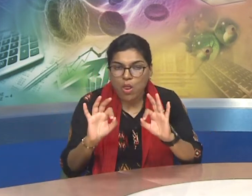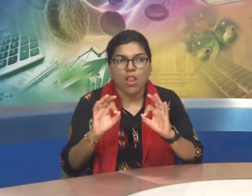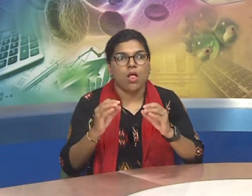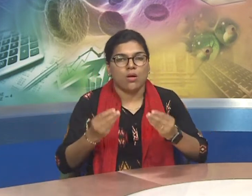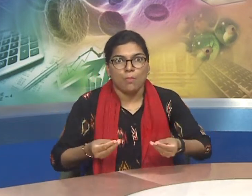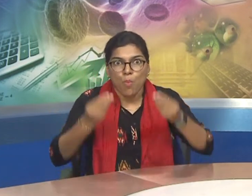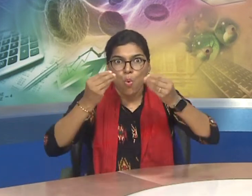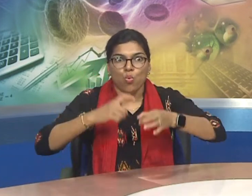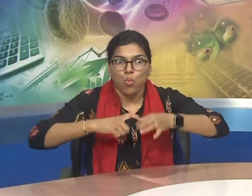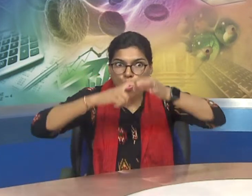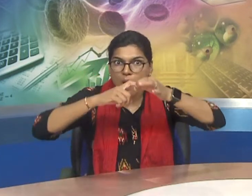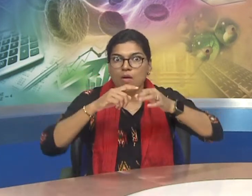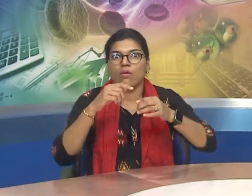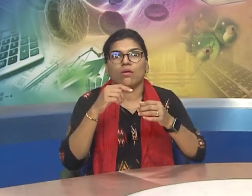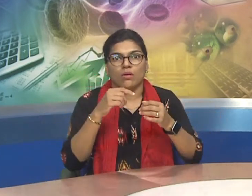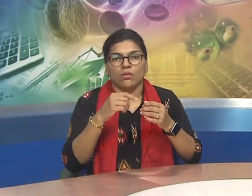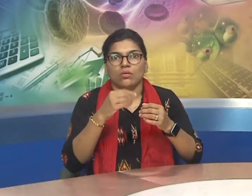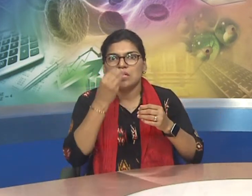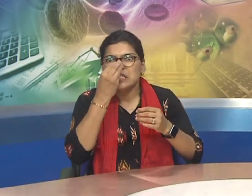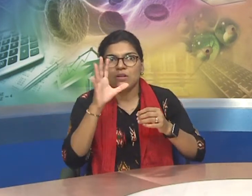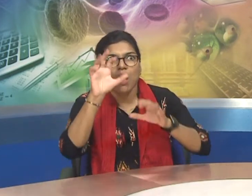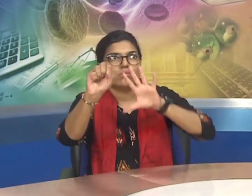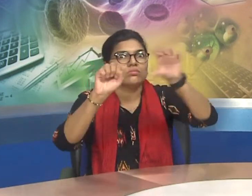the library automation is required.